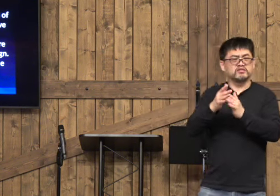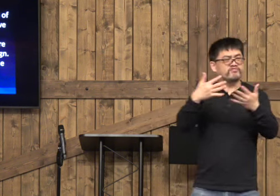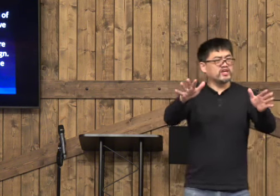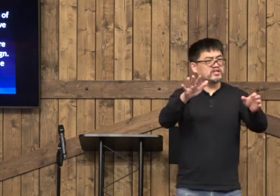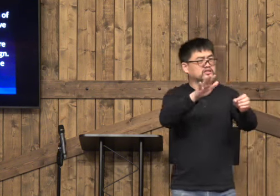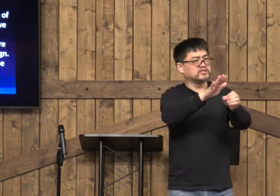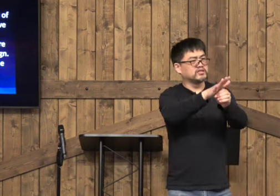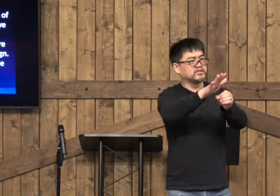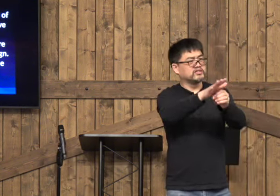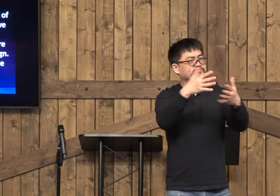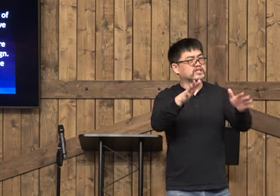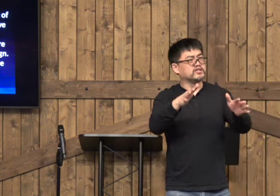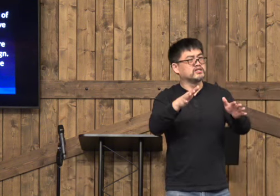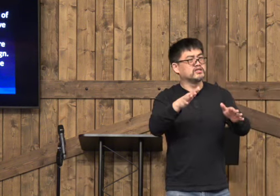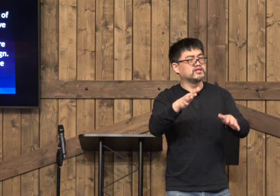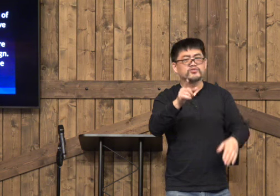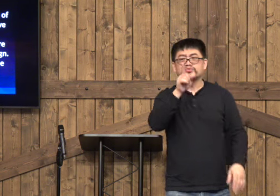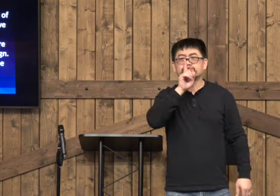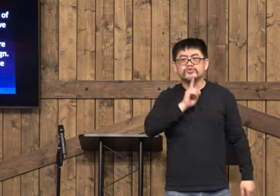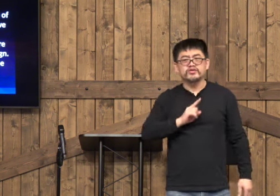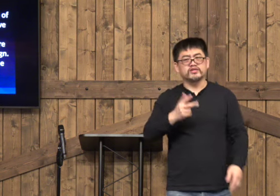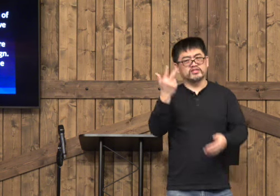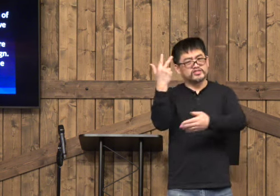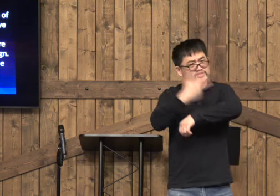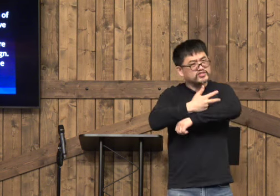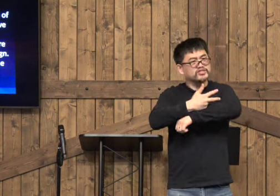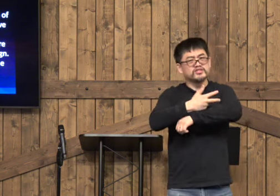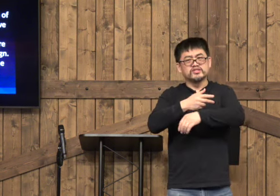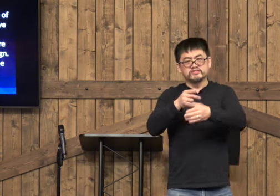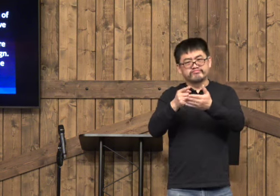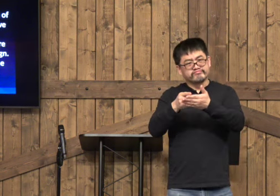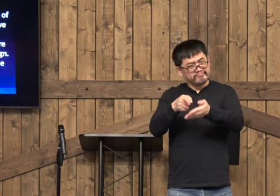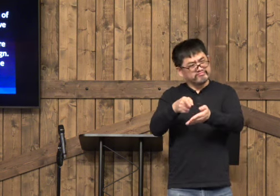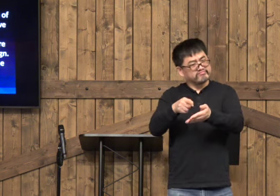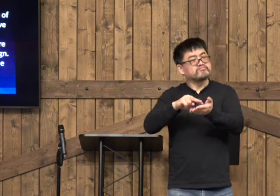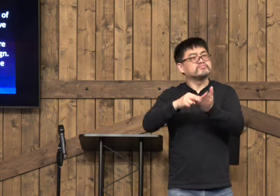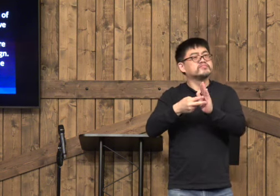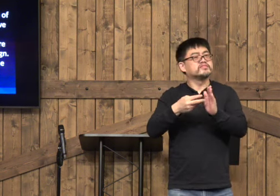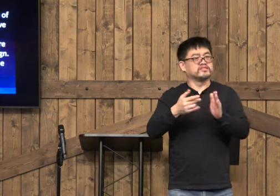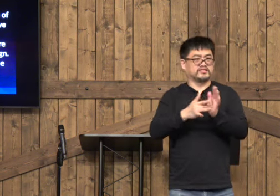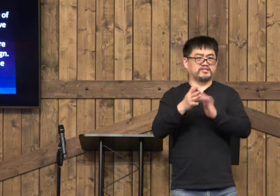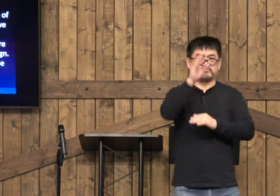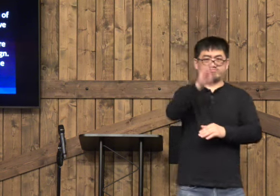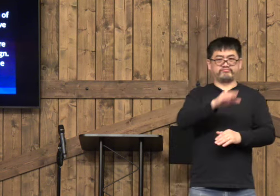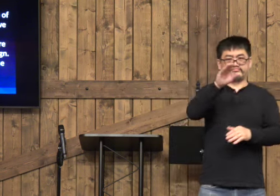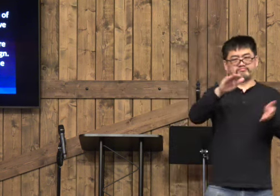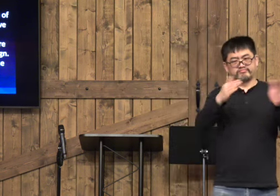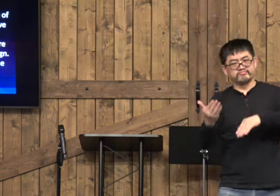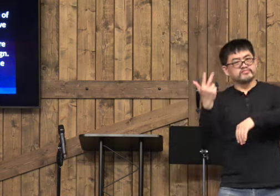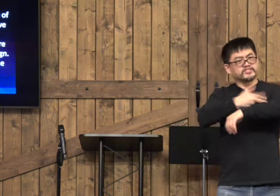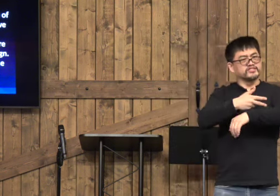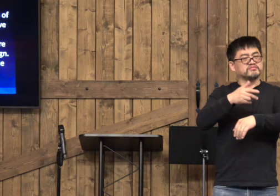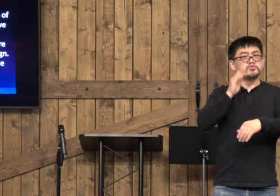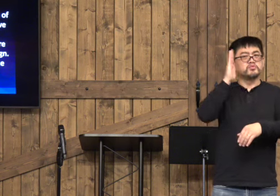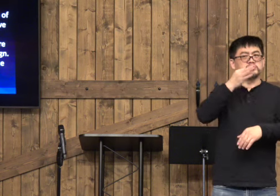And then there was this worthy group of Jesus' holy name. There he gave them the proof. The proof of Jonah. That he